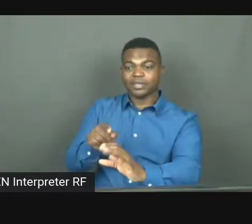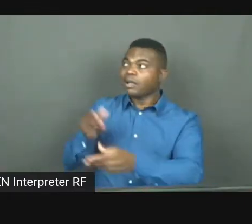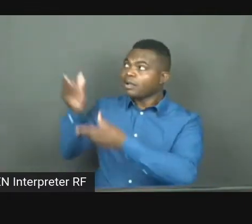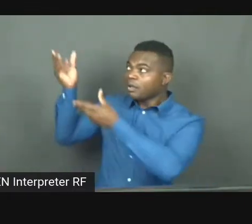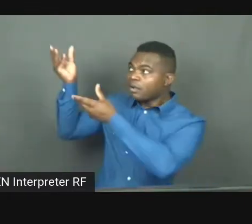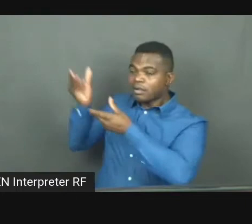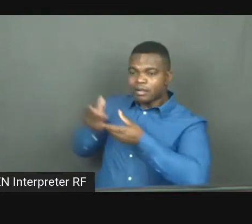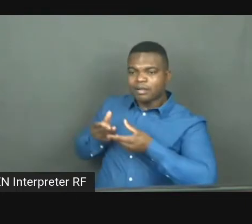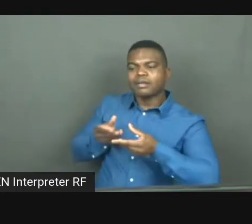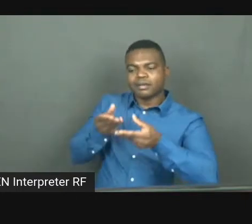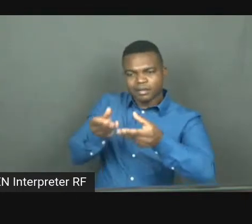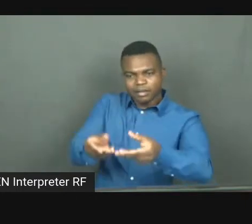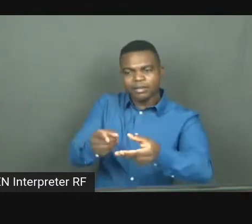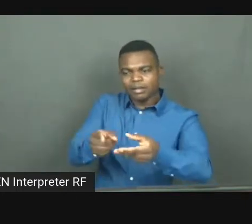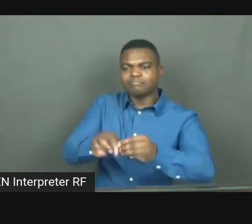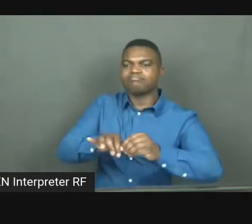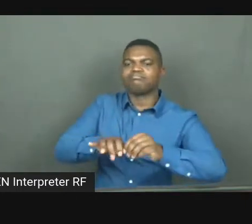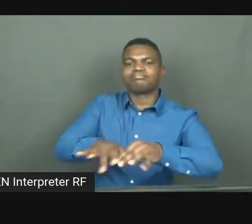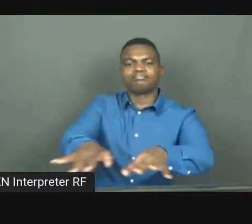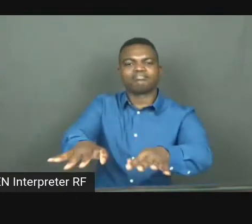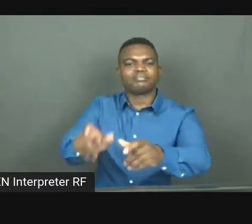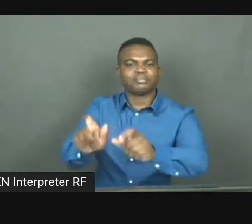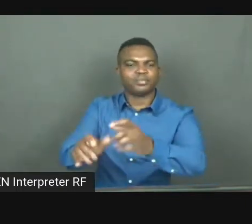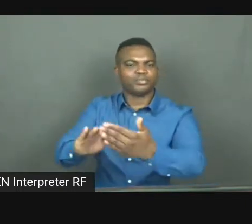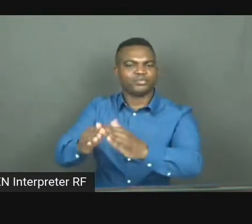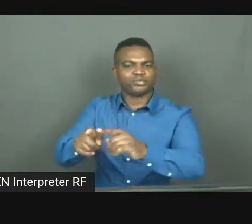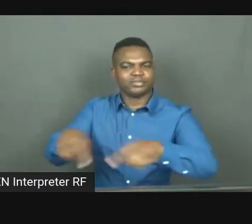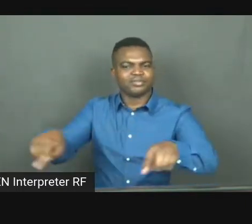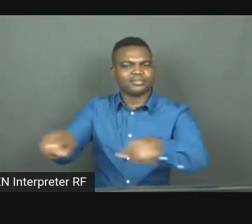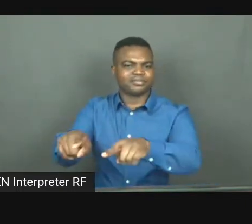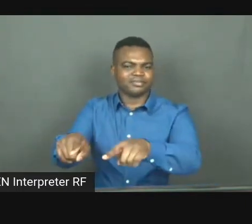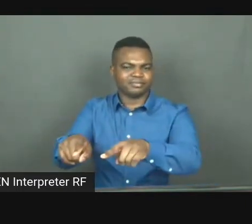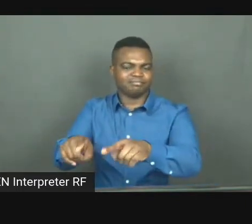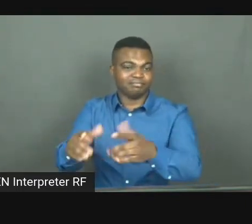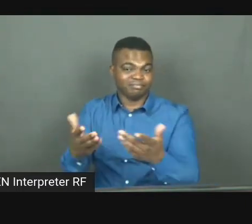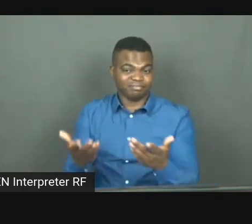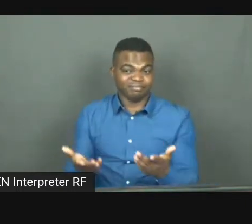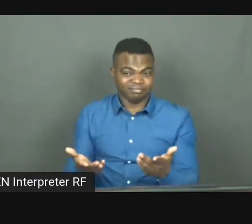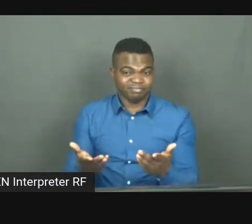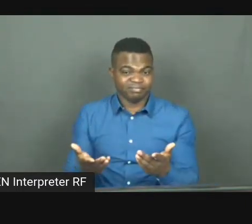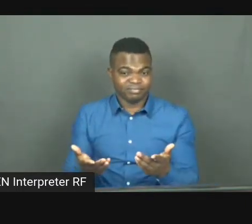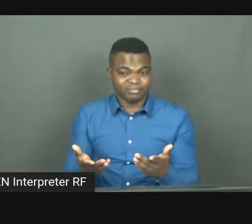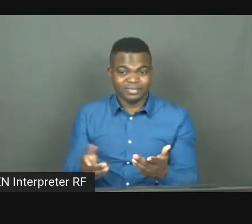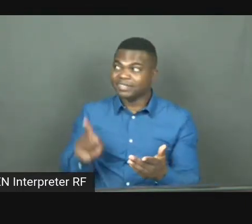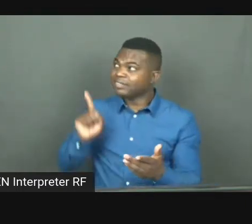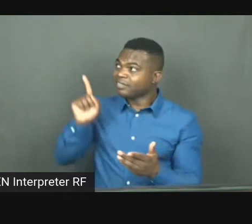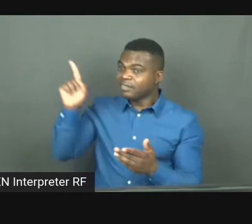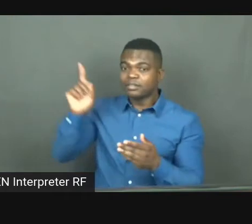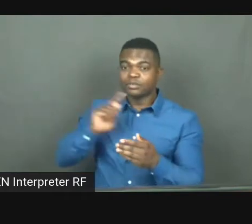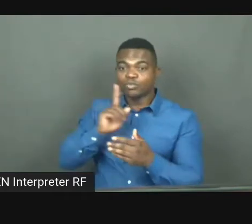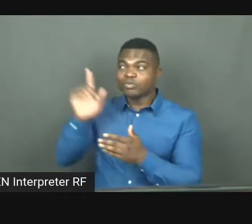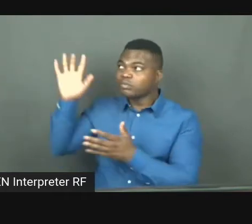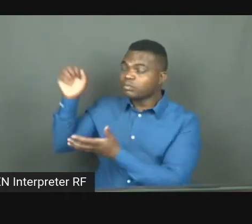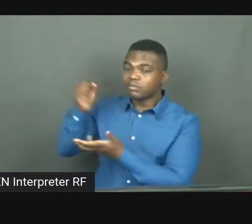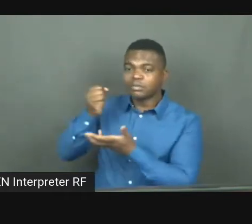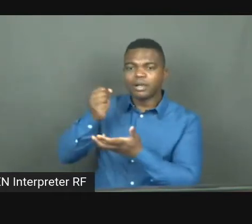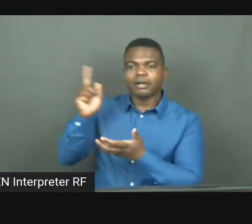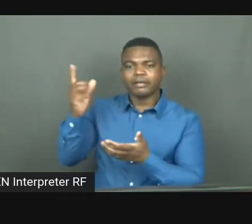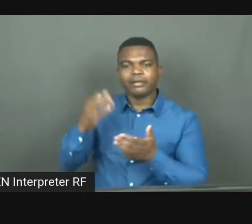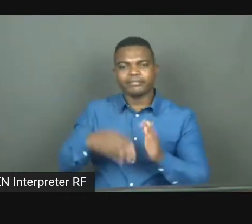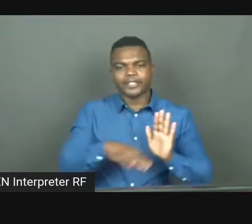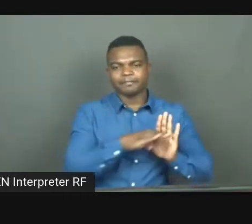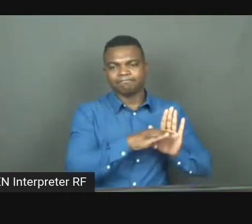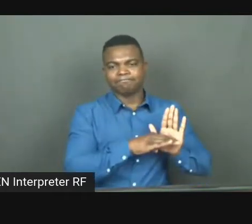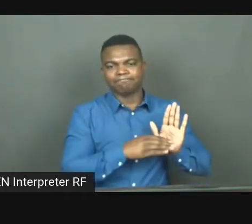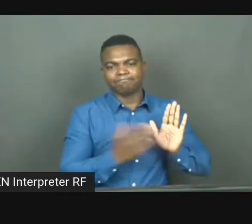organization, and thereby also having all of us much more listening to